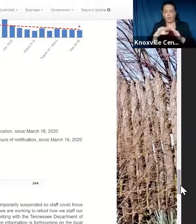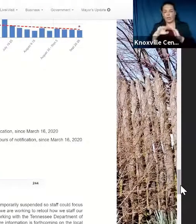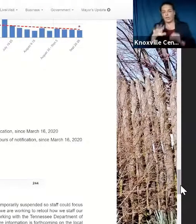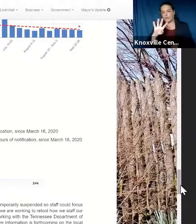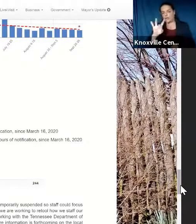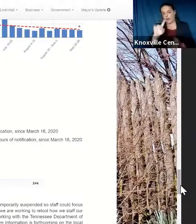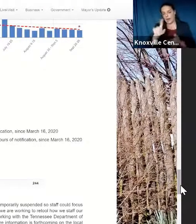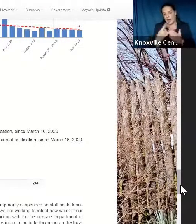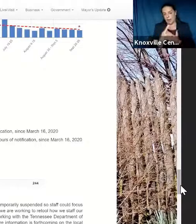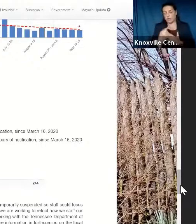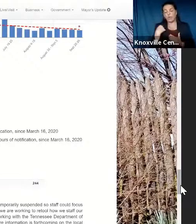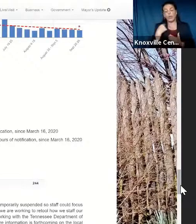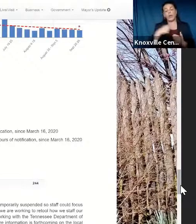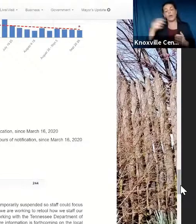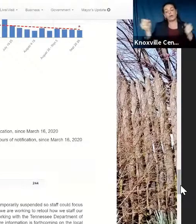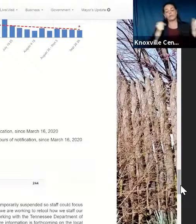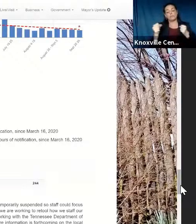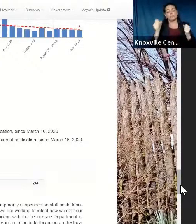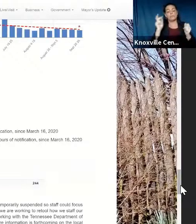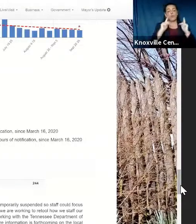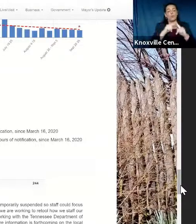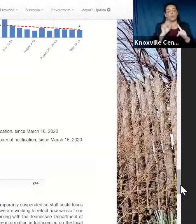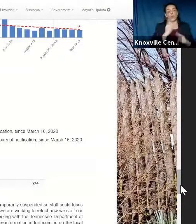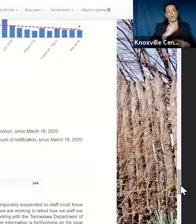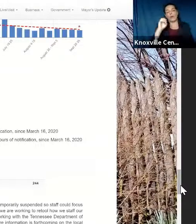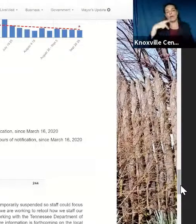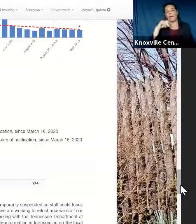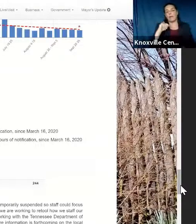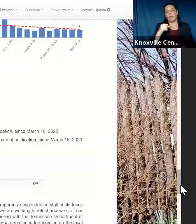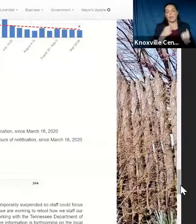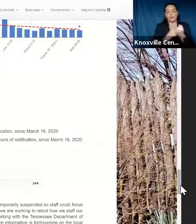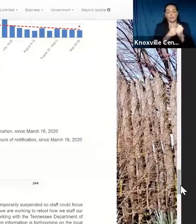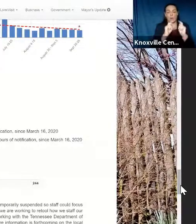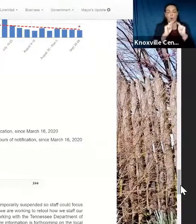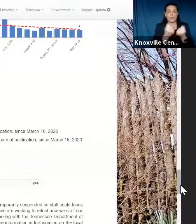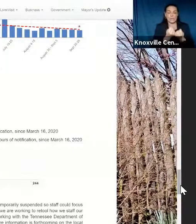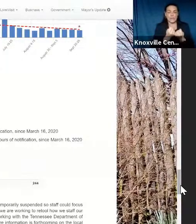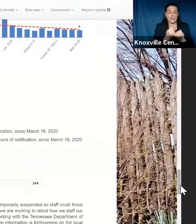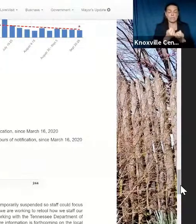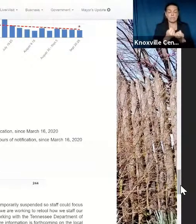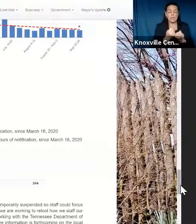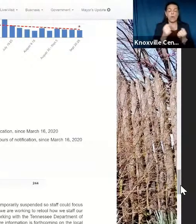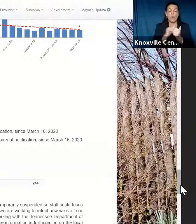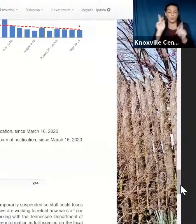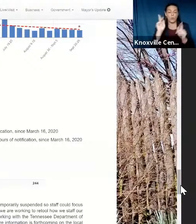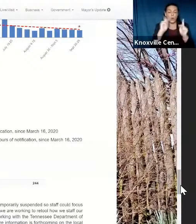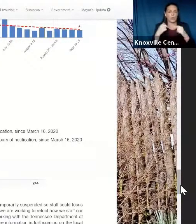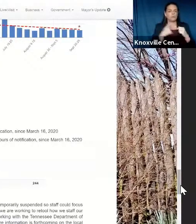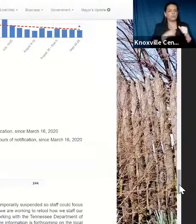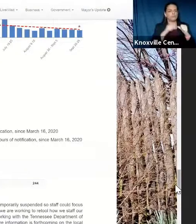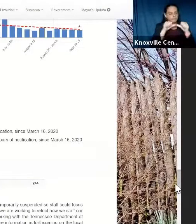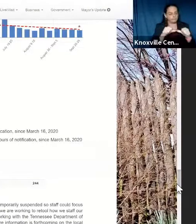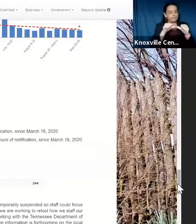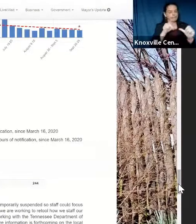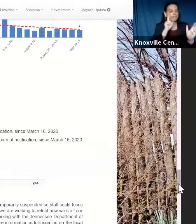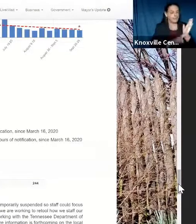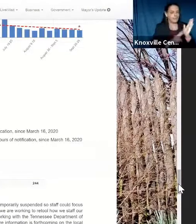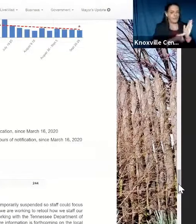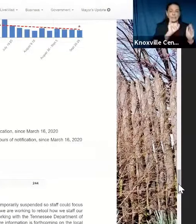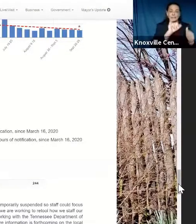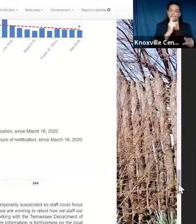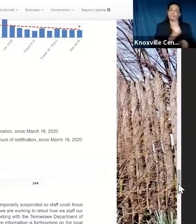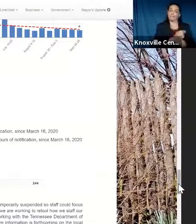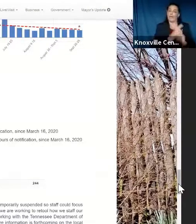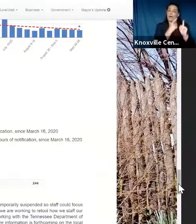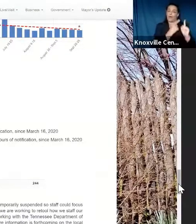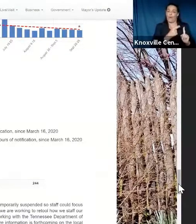our EPI support team from last week. With this team, we continue to be able to initiate investigations in the desired time frame, and because of this,